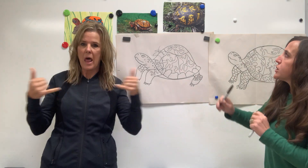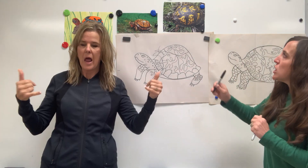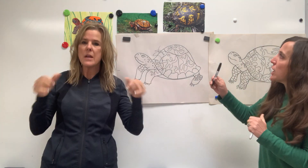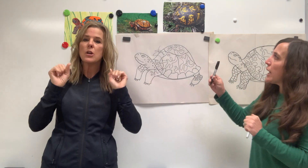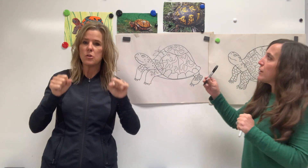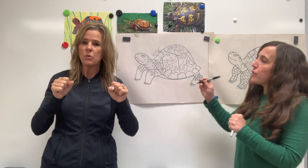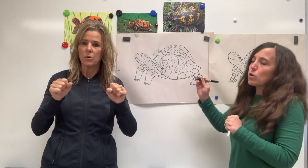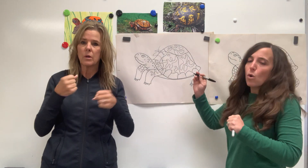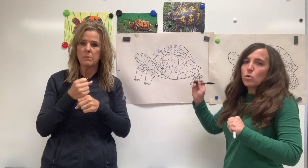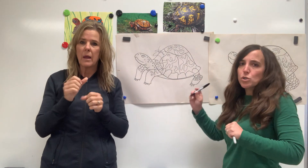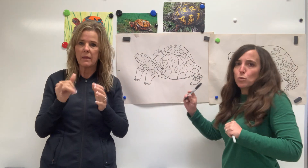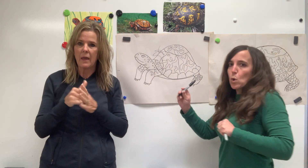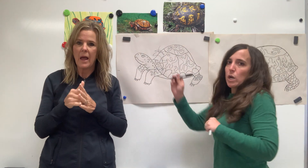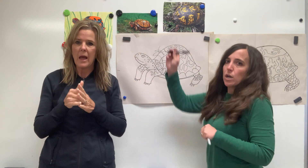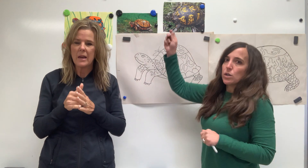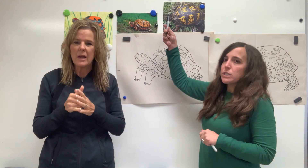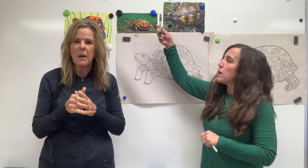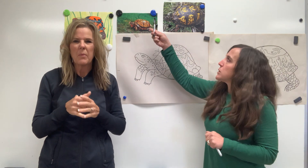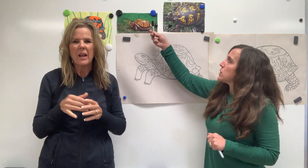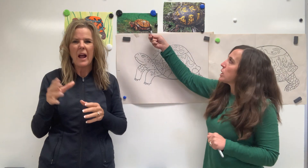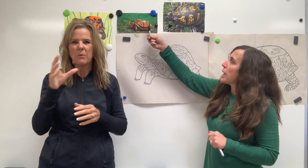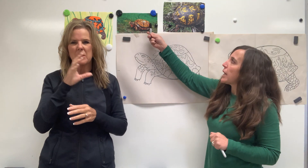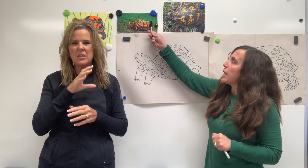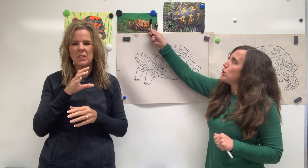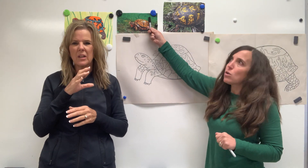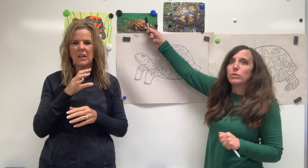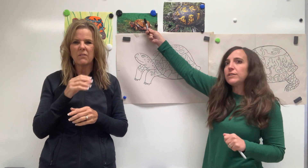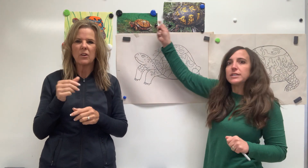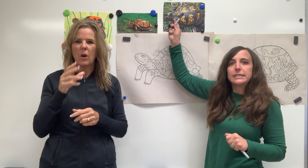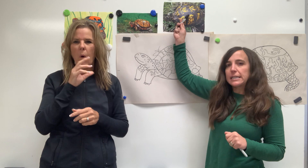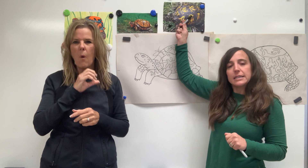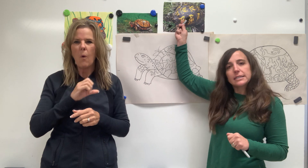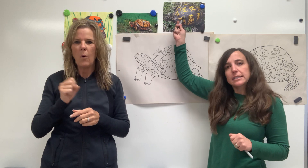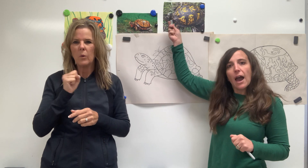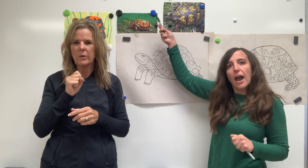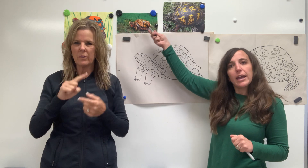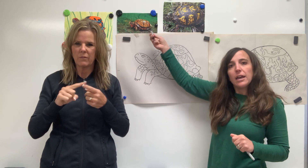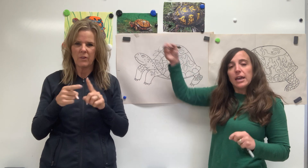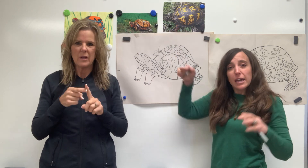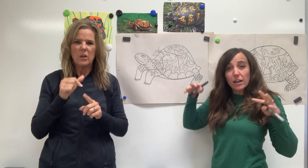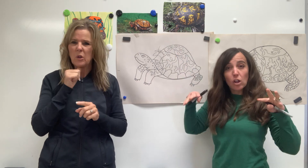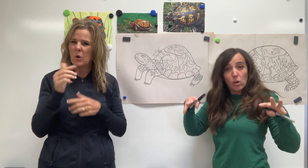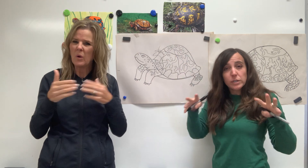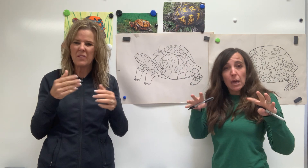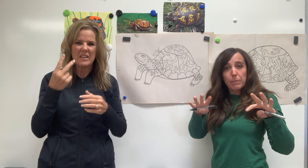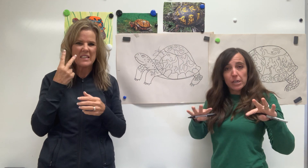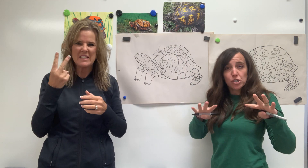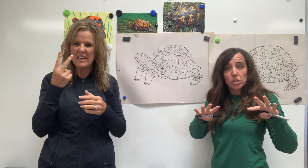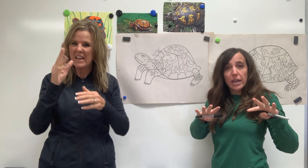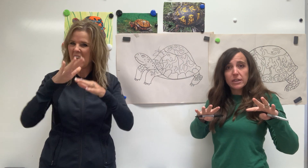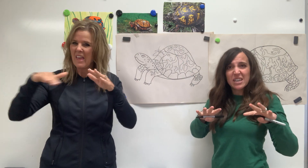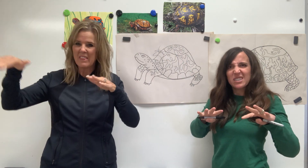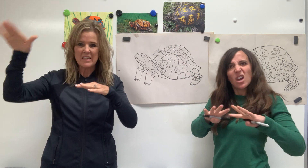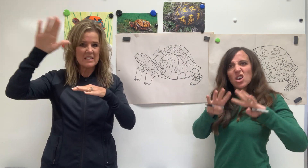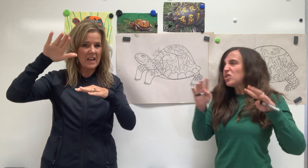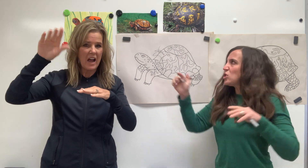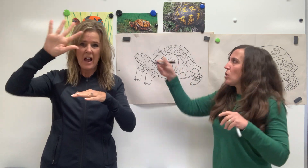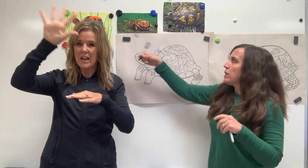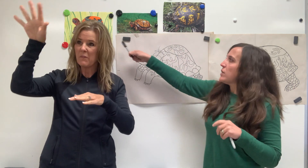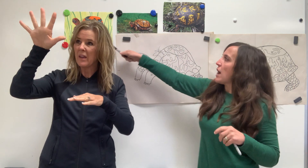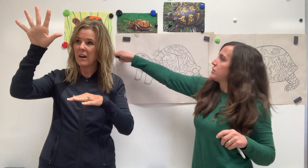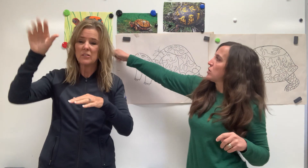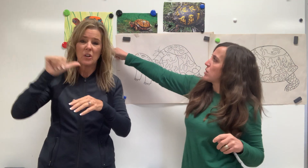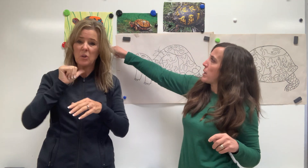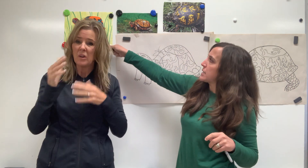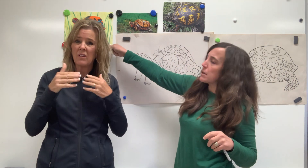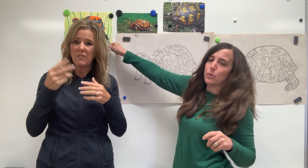But I was looking for you older warriors. I was looking and you don't even see the sky in a close-up picture like this. So you